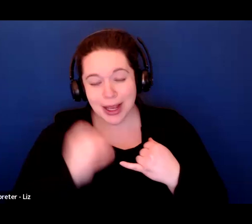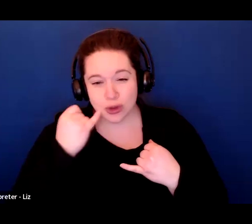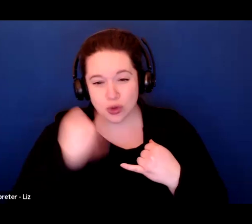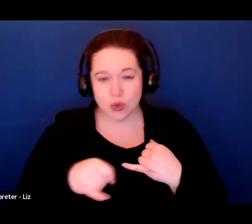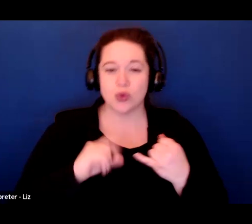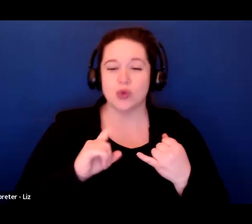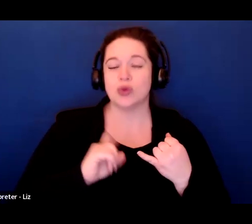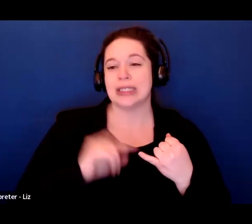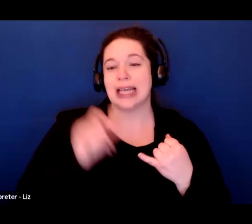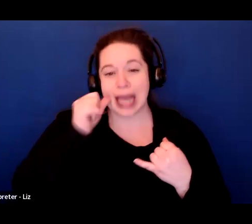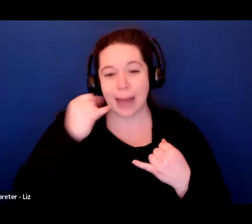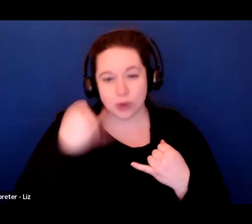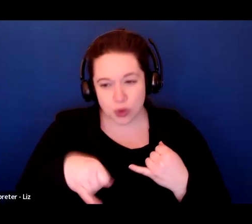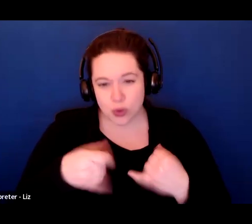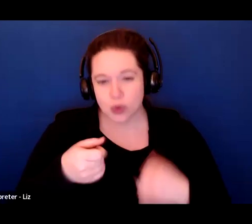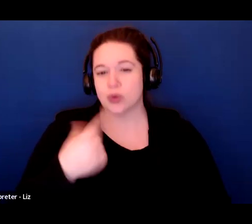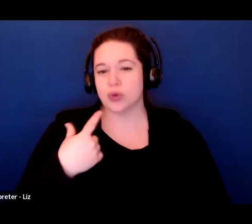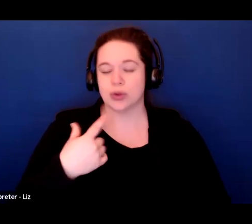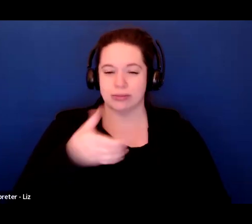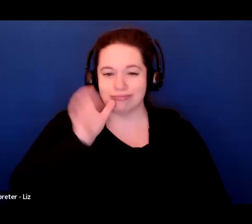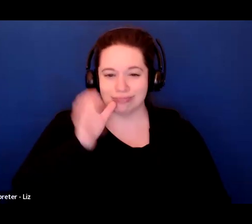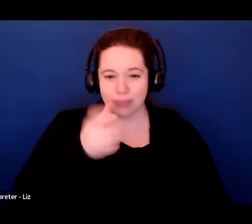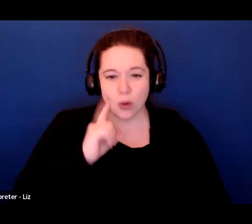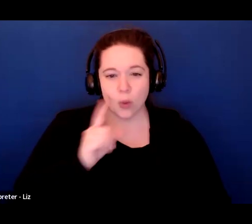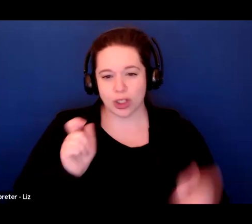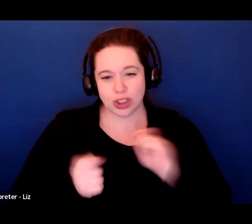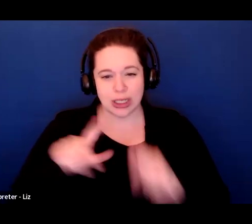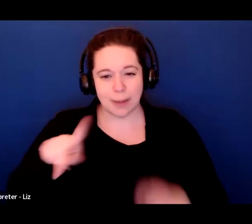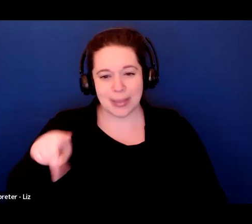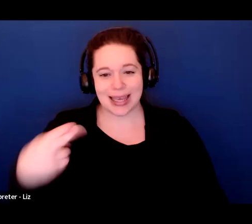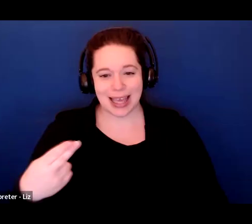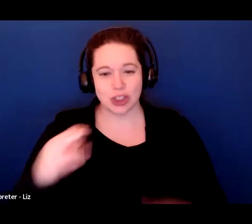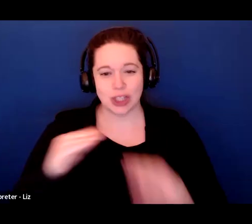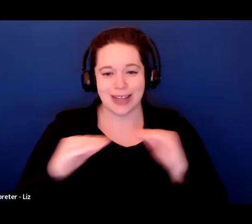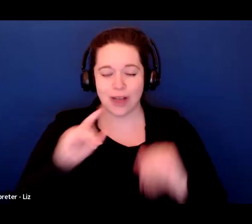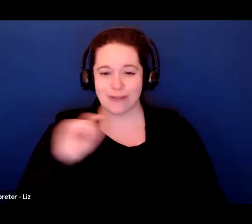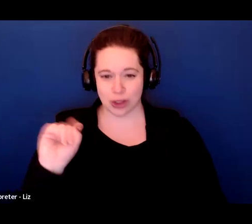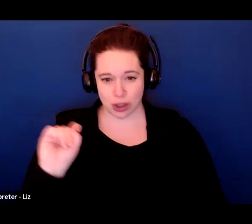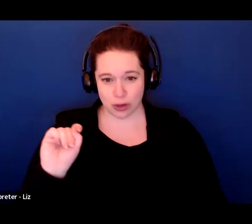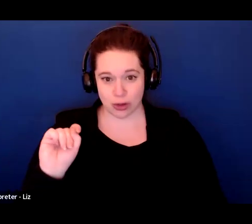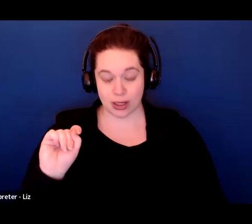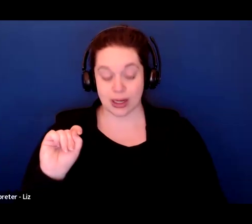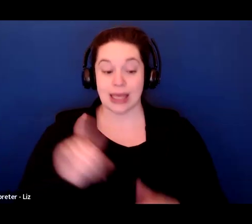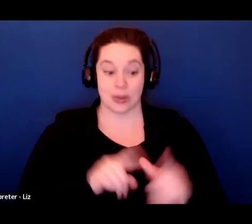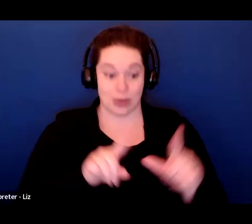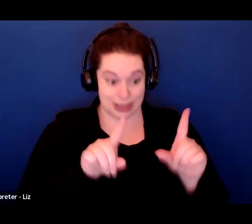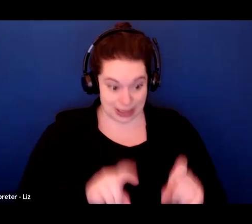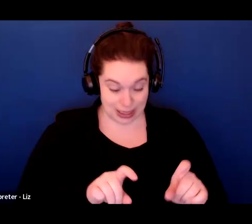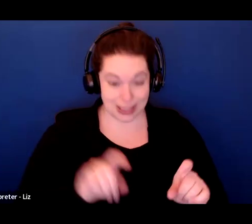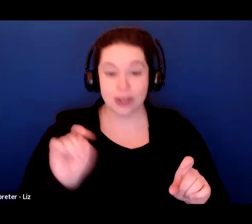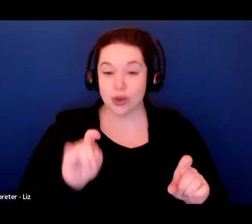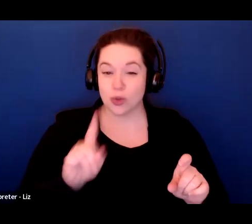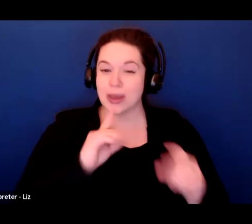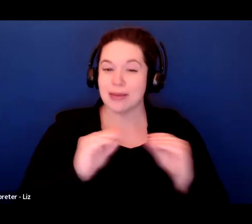because um, that would change the pH of the urine. And sure enough, when we test it, the urine would be